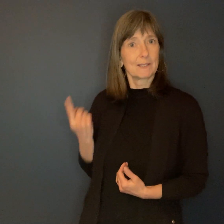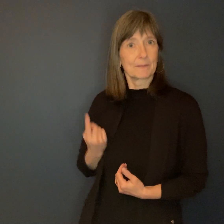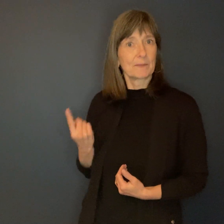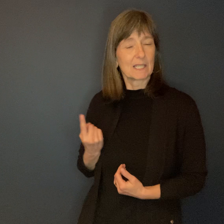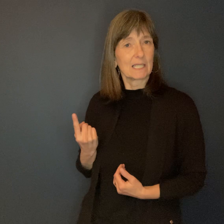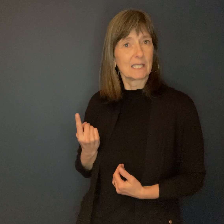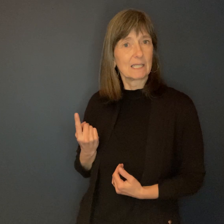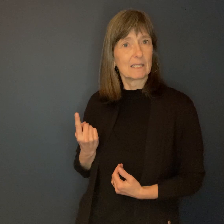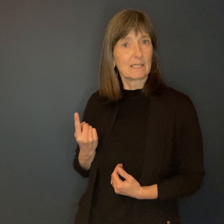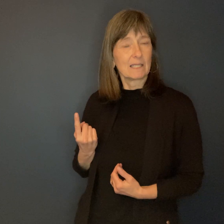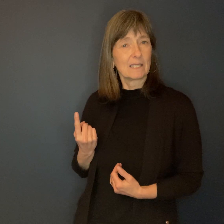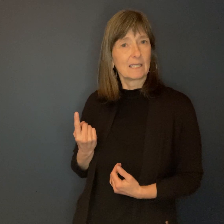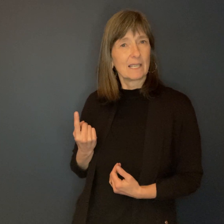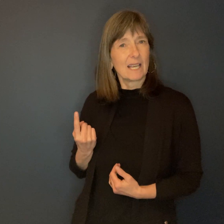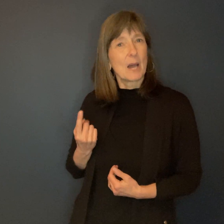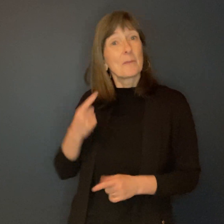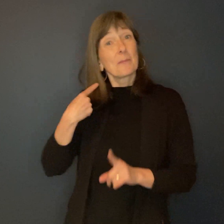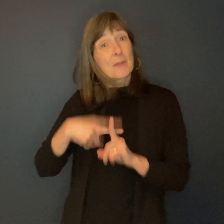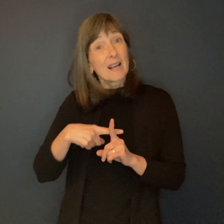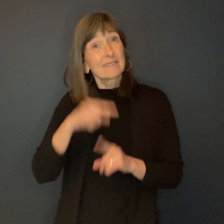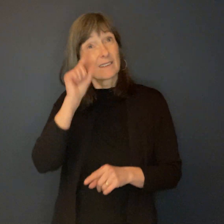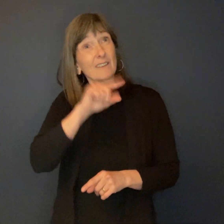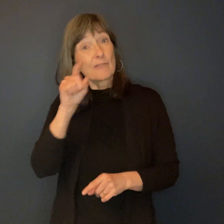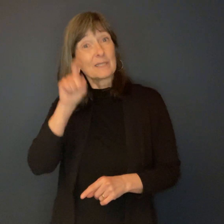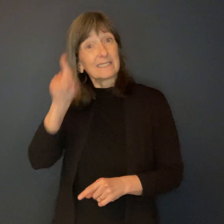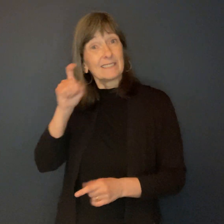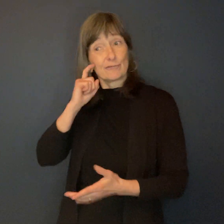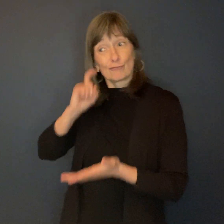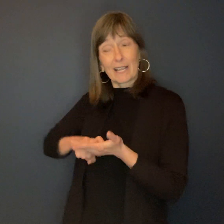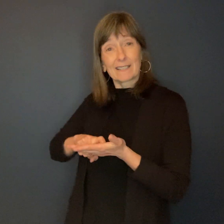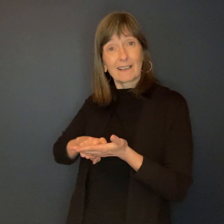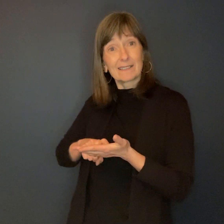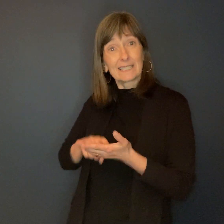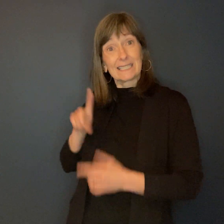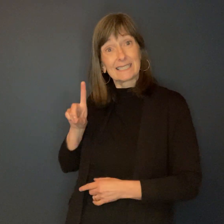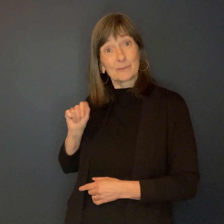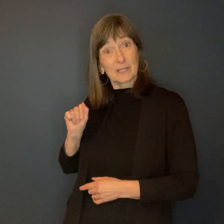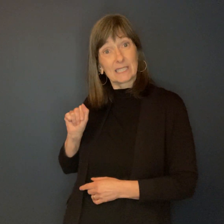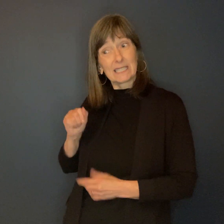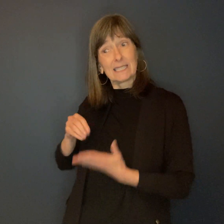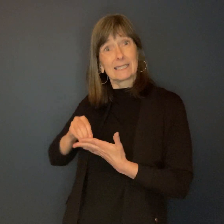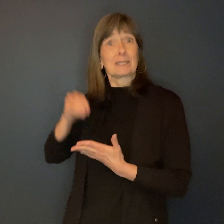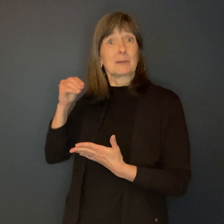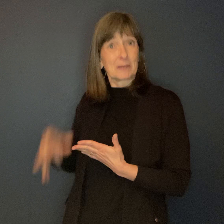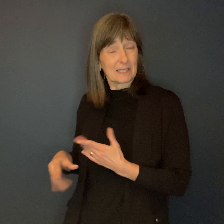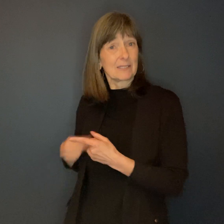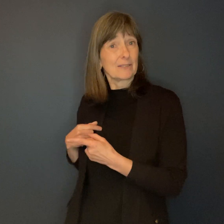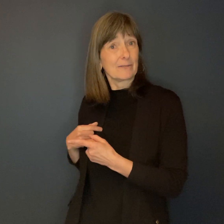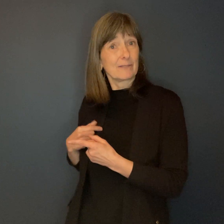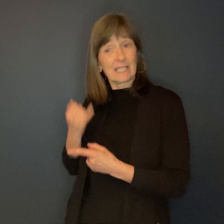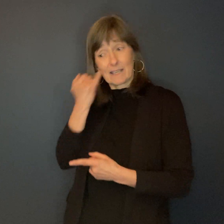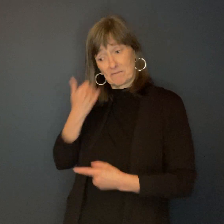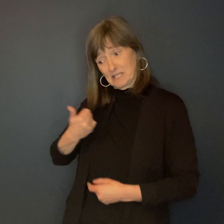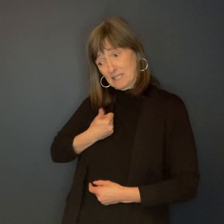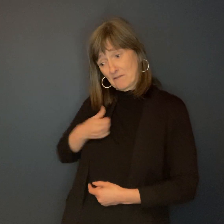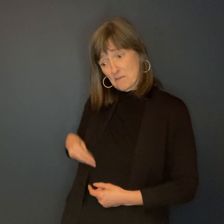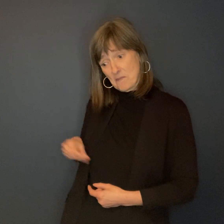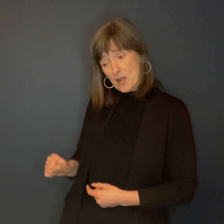is that the last vestiges of welfare system need to disappear, and we need a different platform which